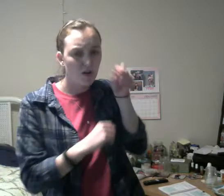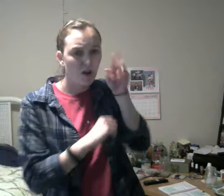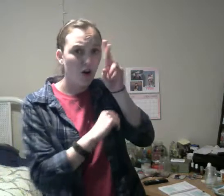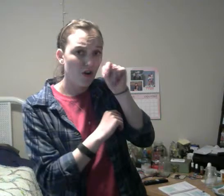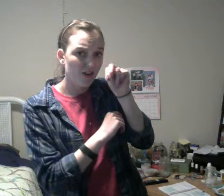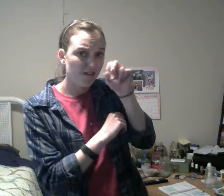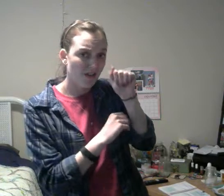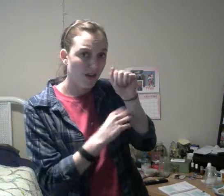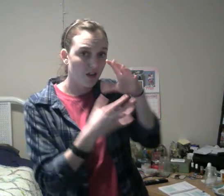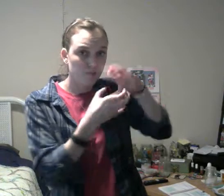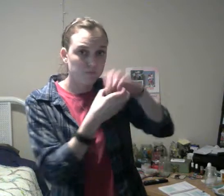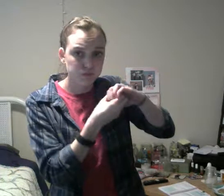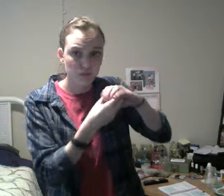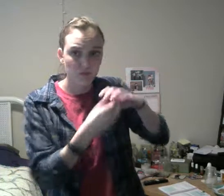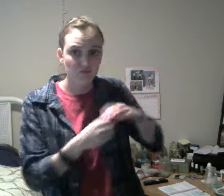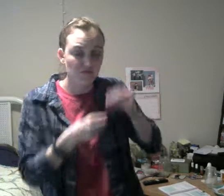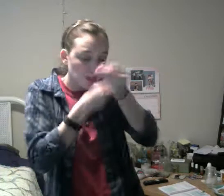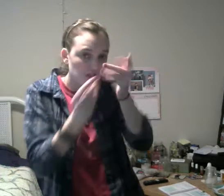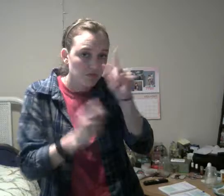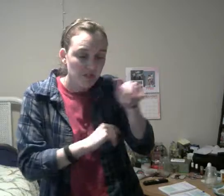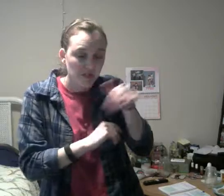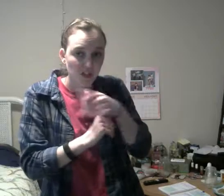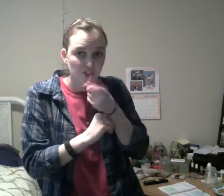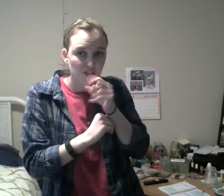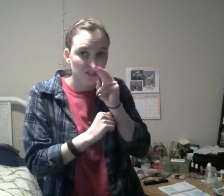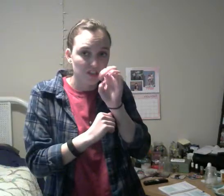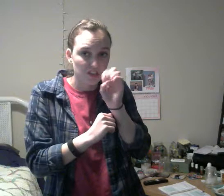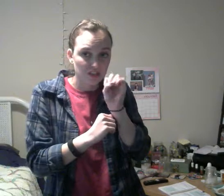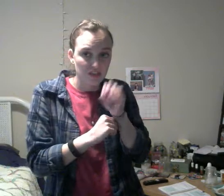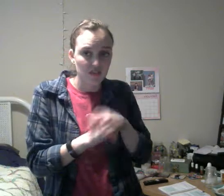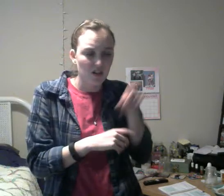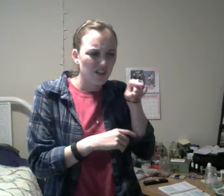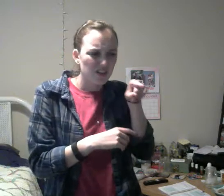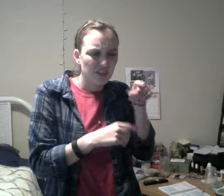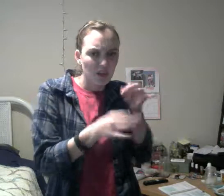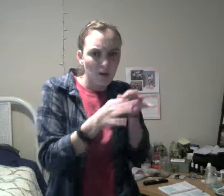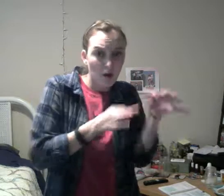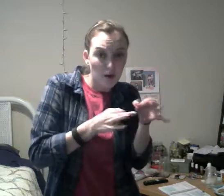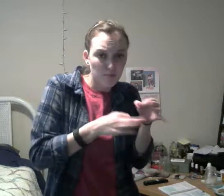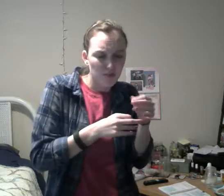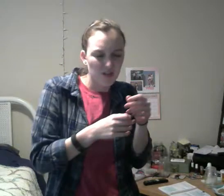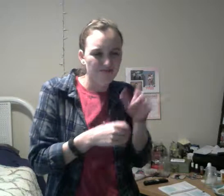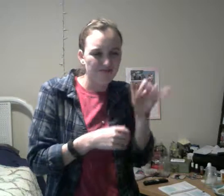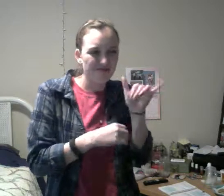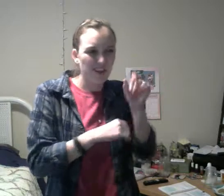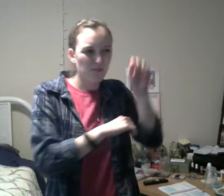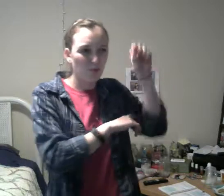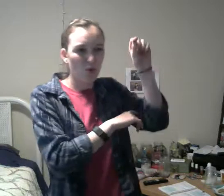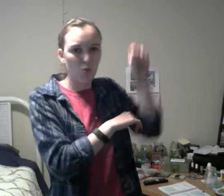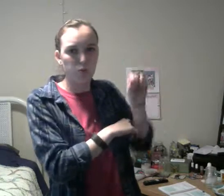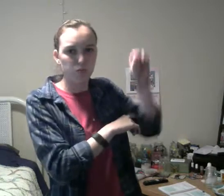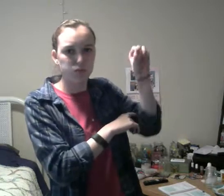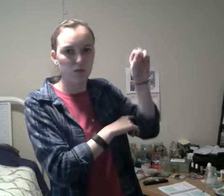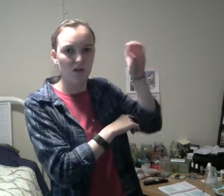and express those genes. We have an operator that works almost like an on-off switch. And then what bacteria do is really unique is that they put